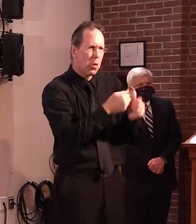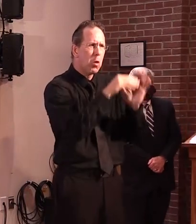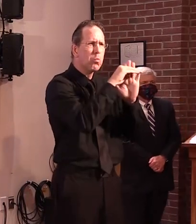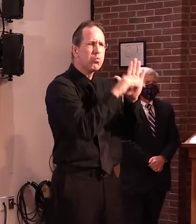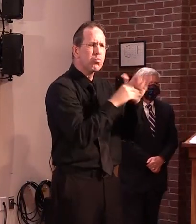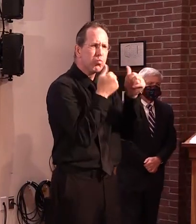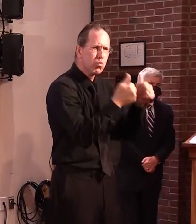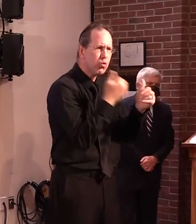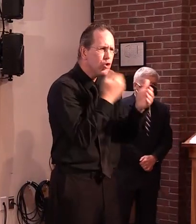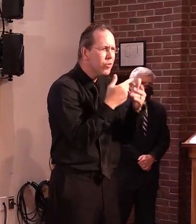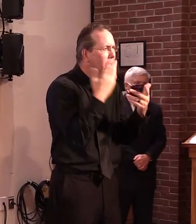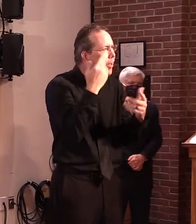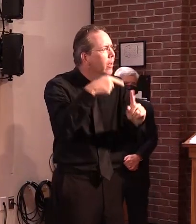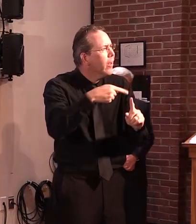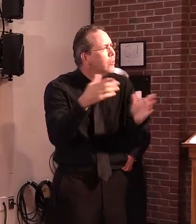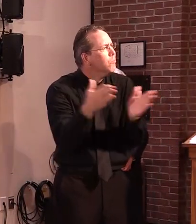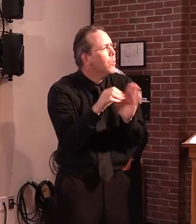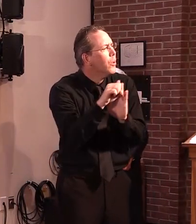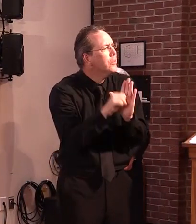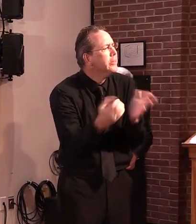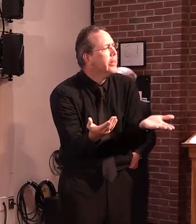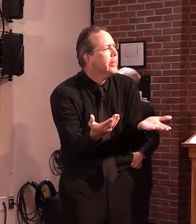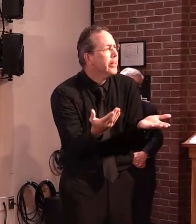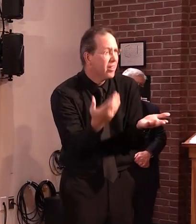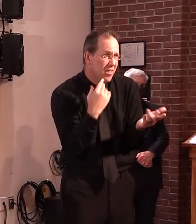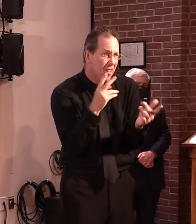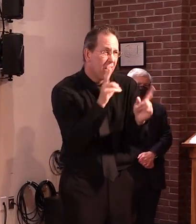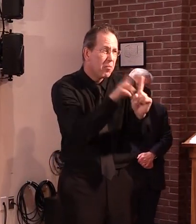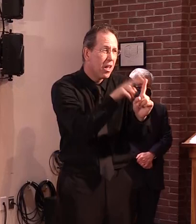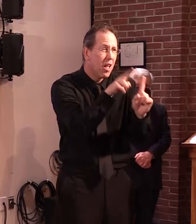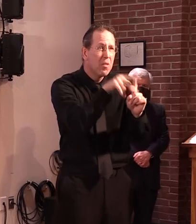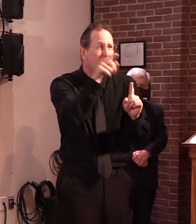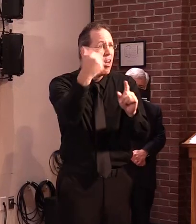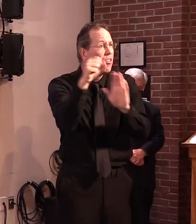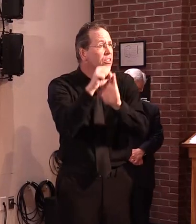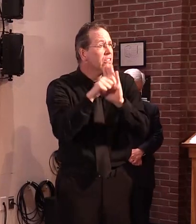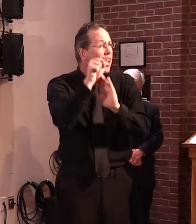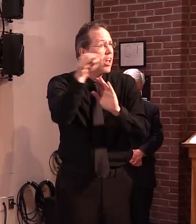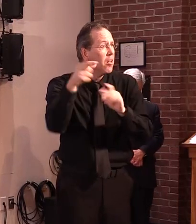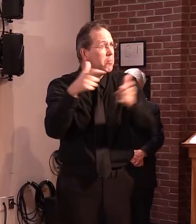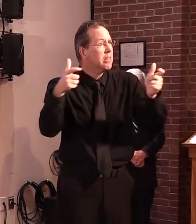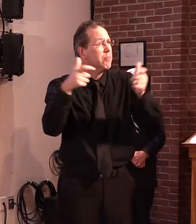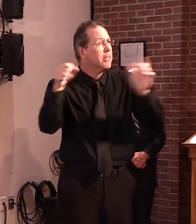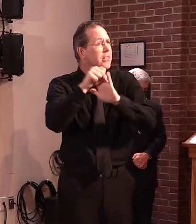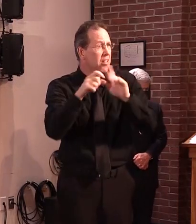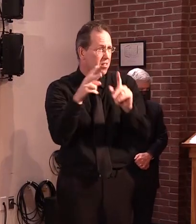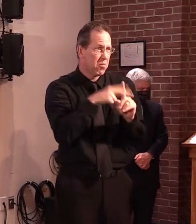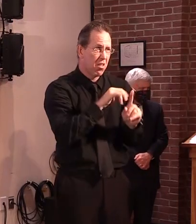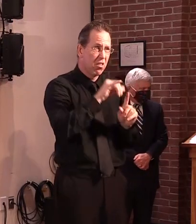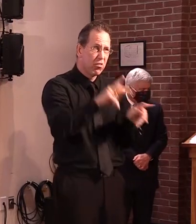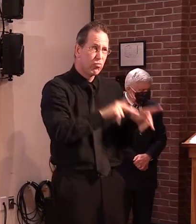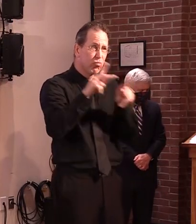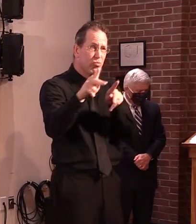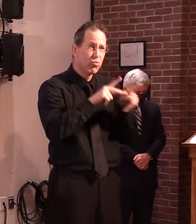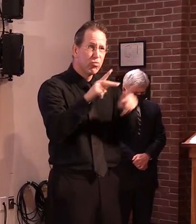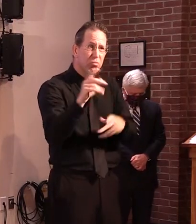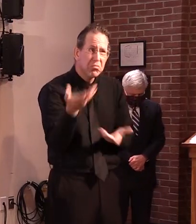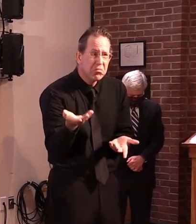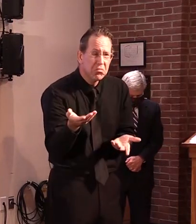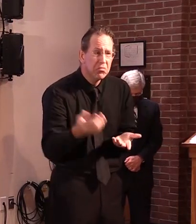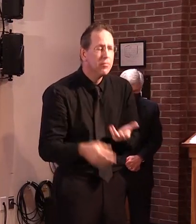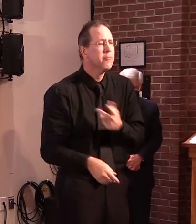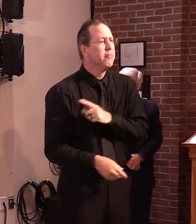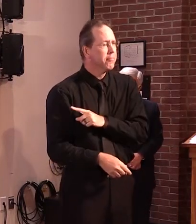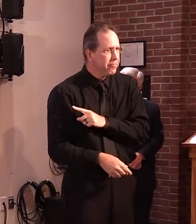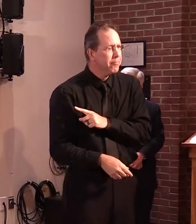Yes, absolutely so. I mean, some of the fundamental principles, regardless of your size, are things